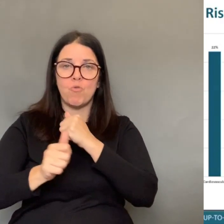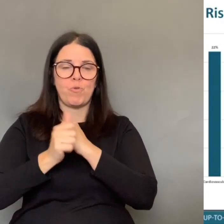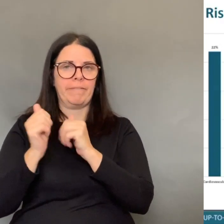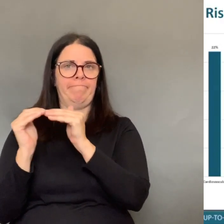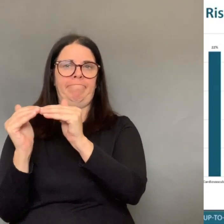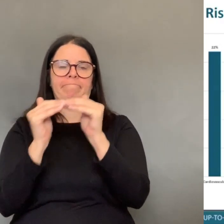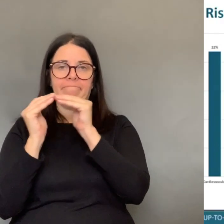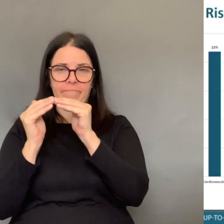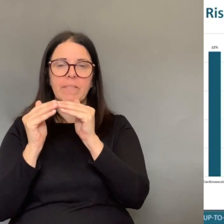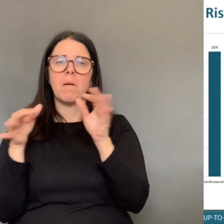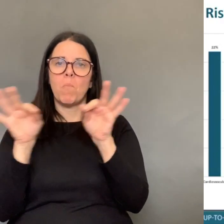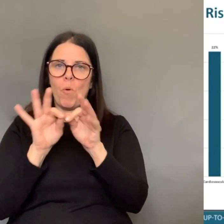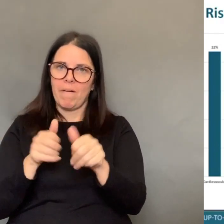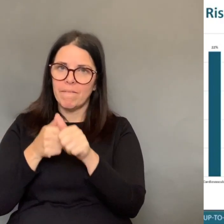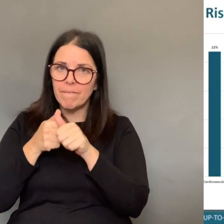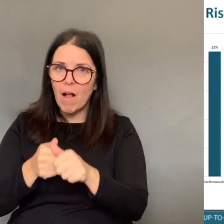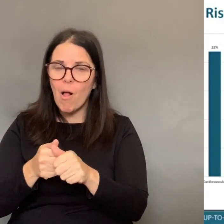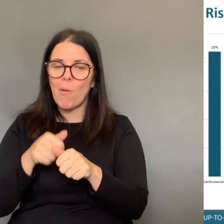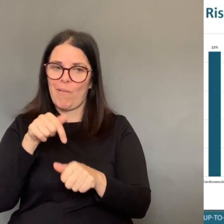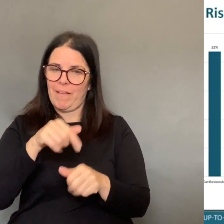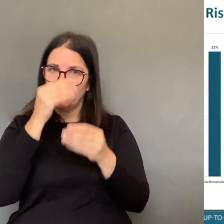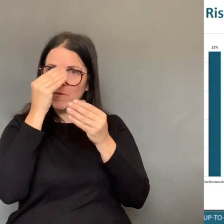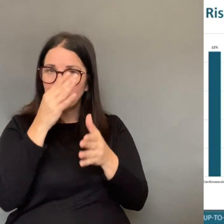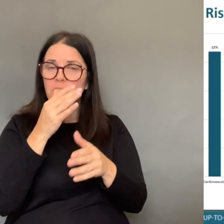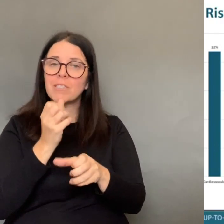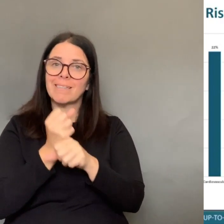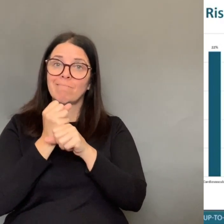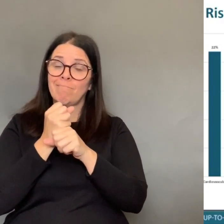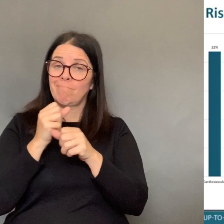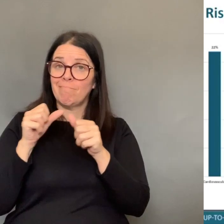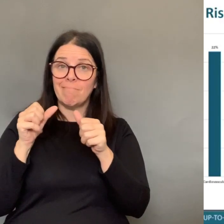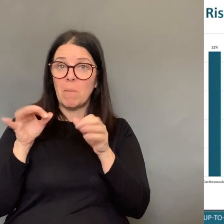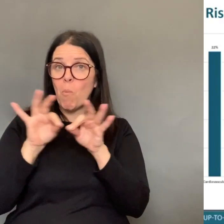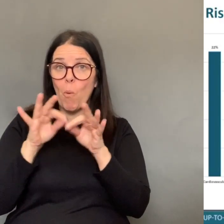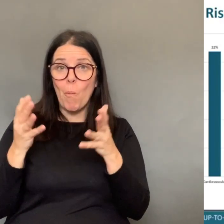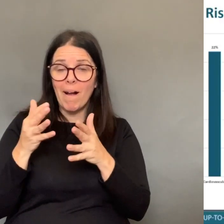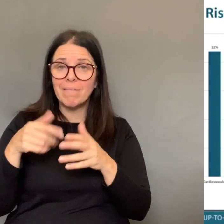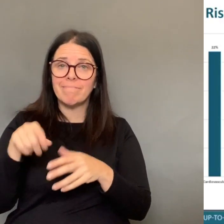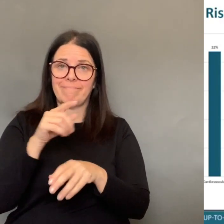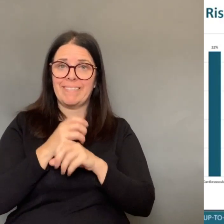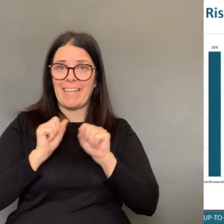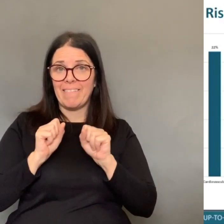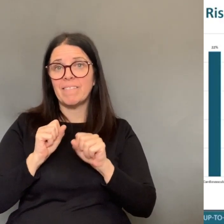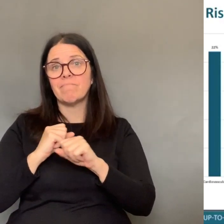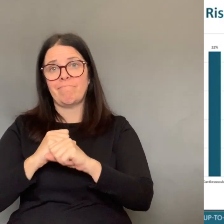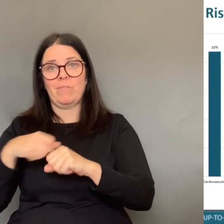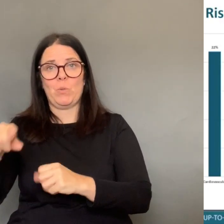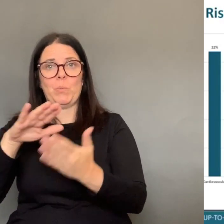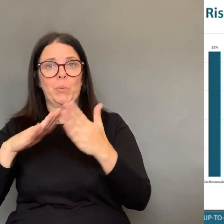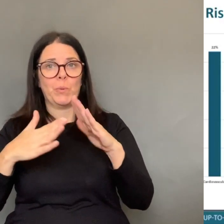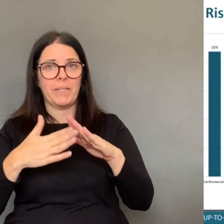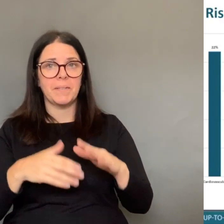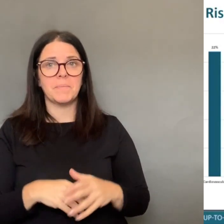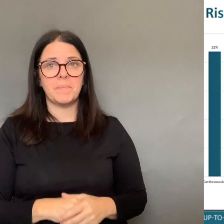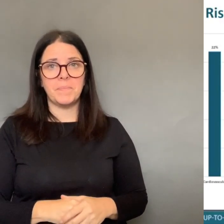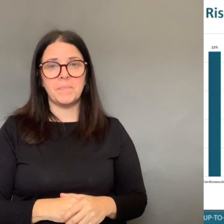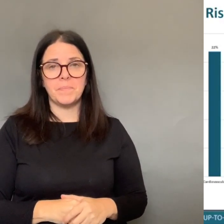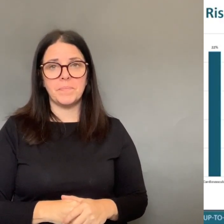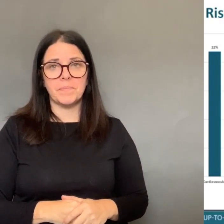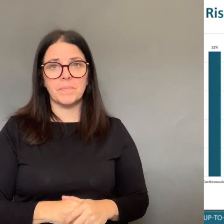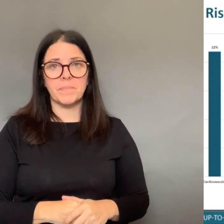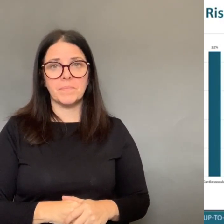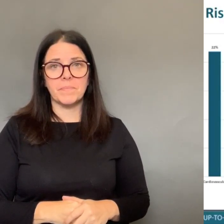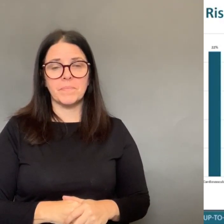health assessment data for 2019 that's available on our website has already identified a significantly high number of people who